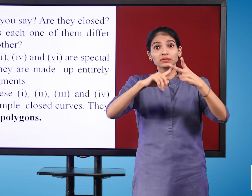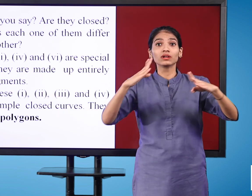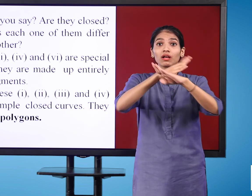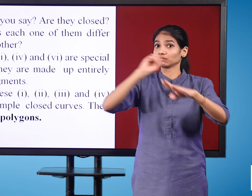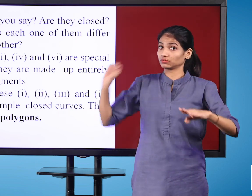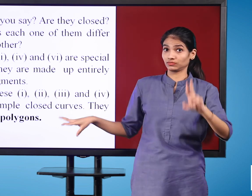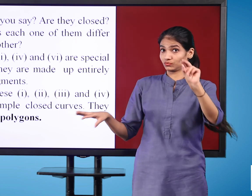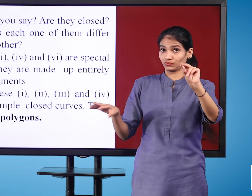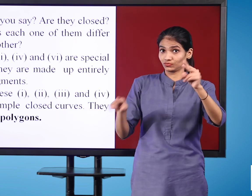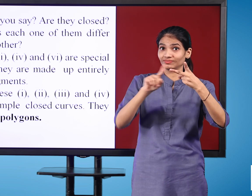They are called